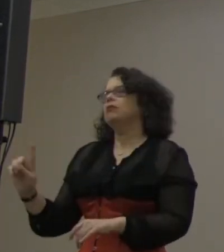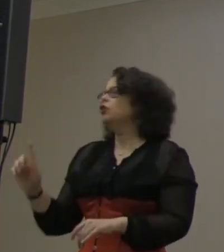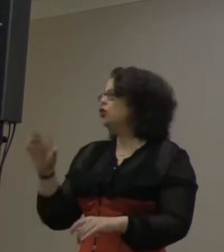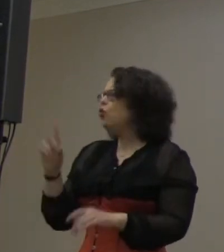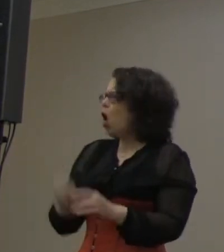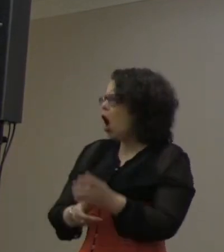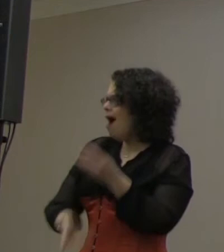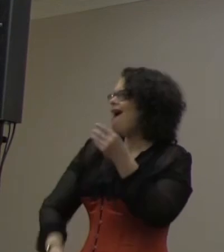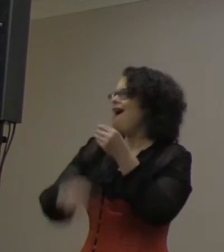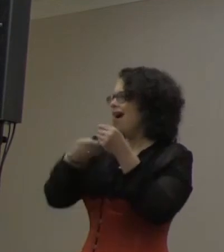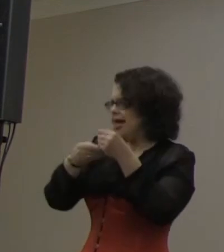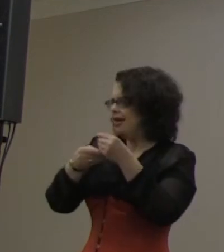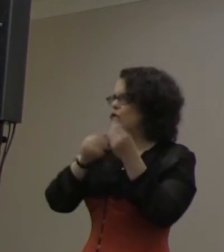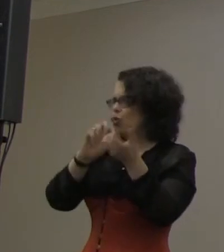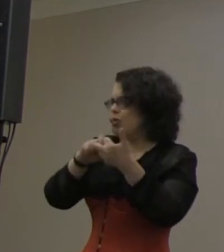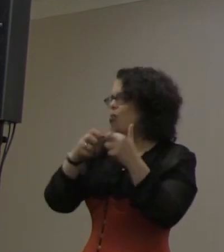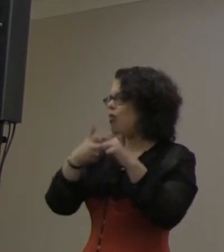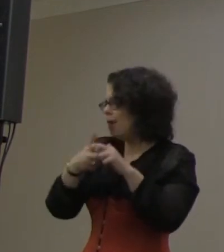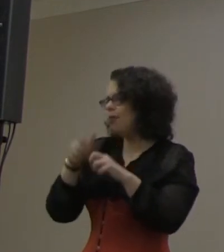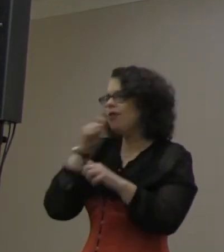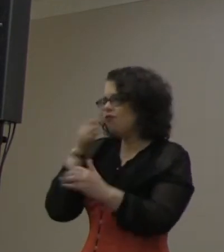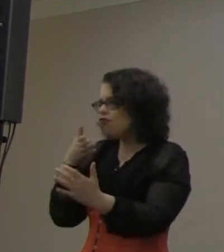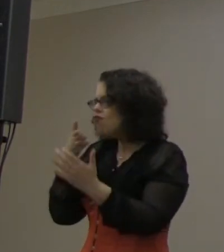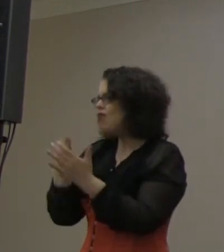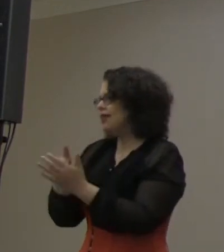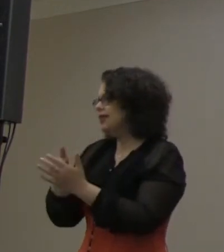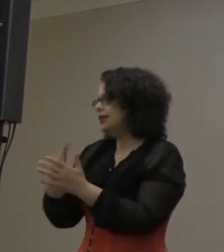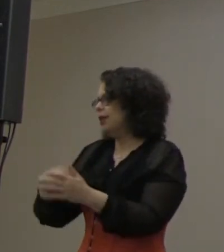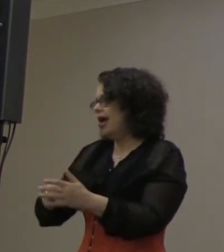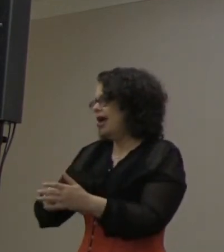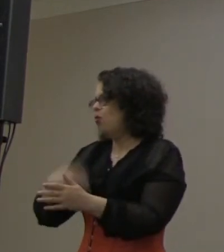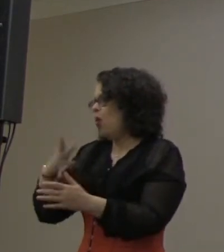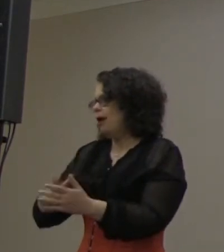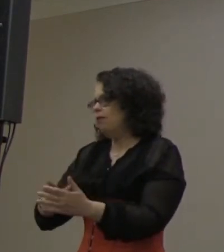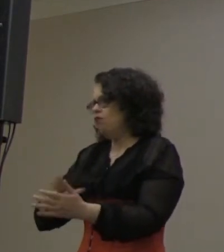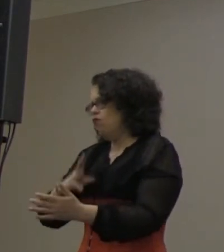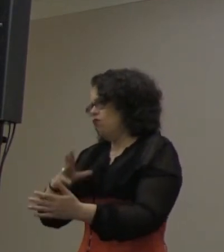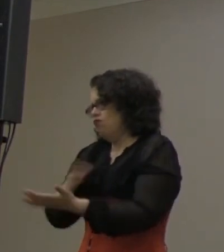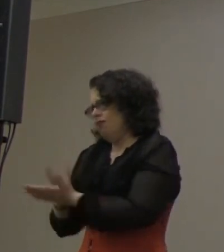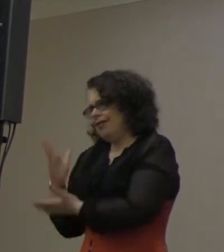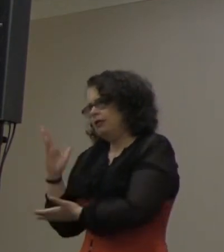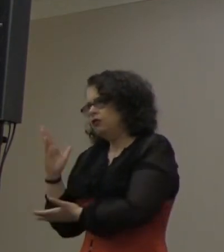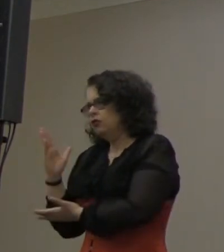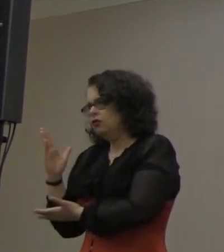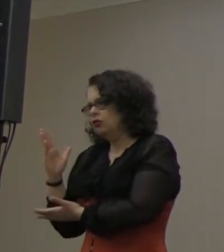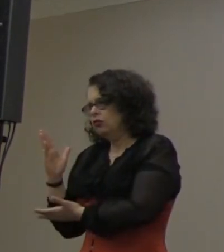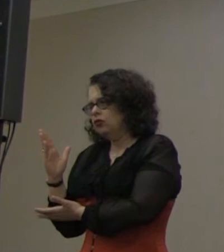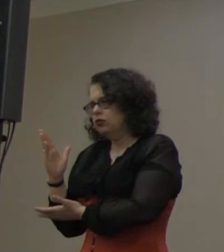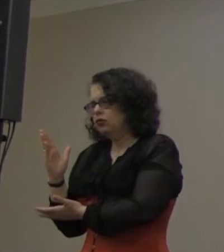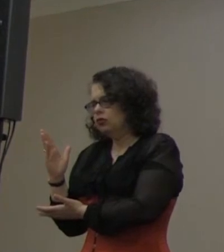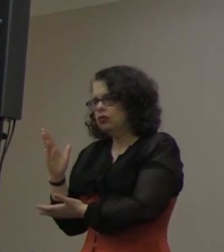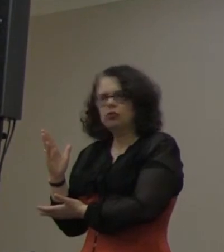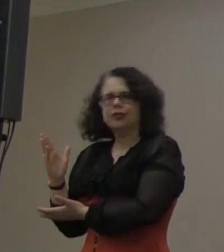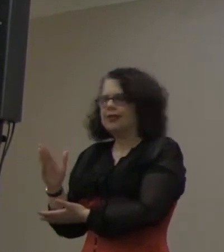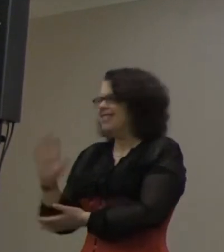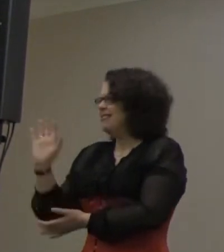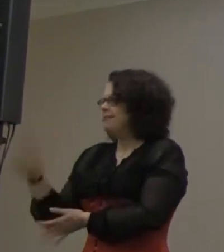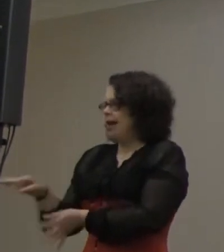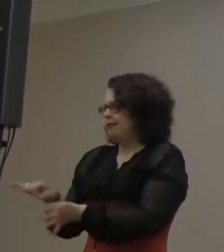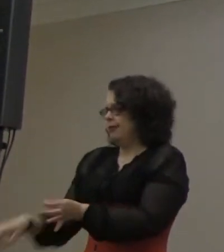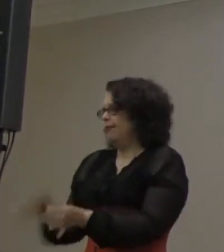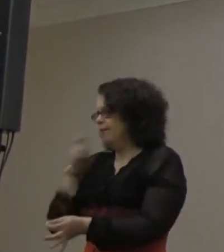facto contributing to the problem of racism and white privilege. It is truly that